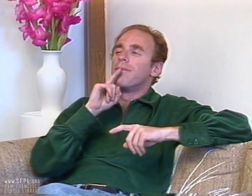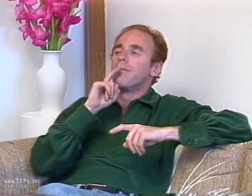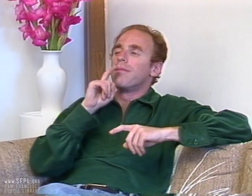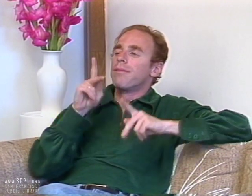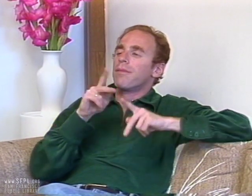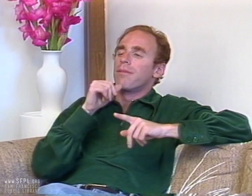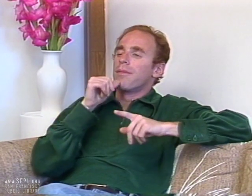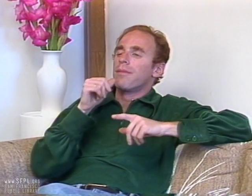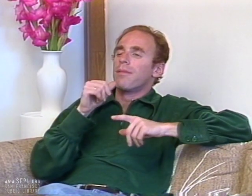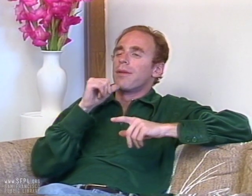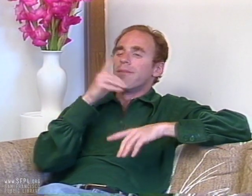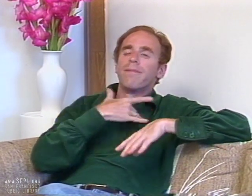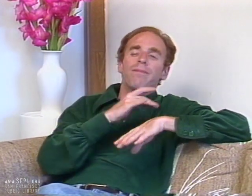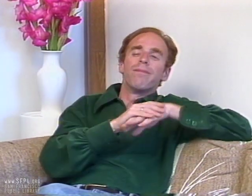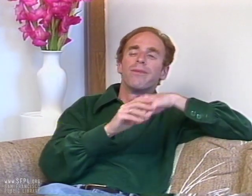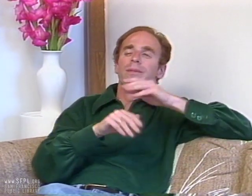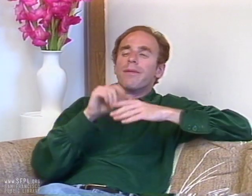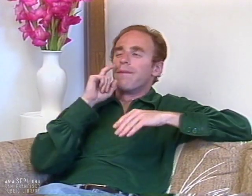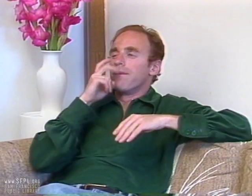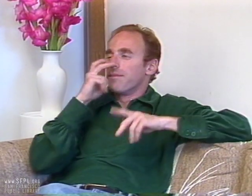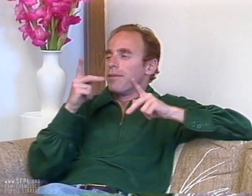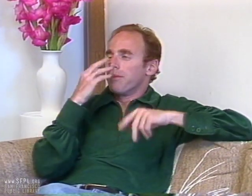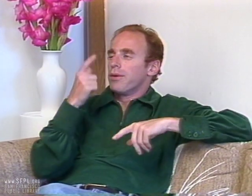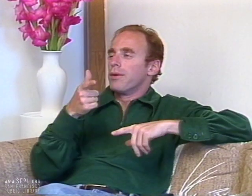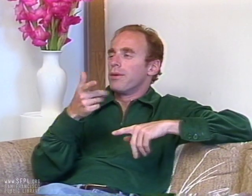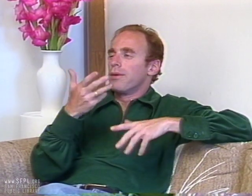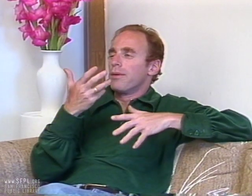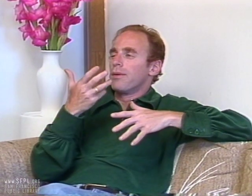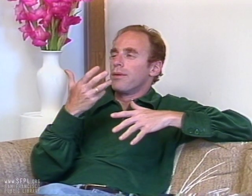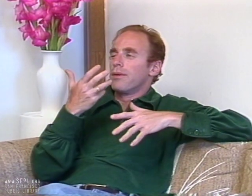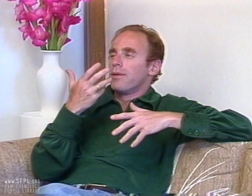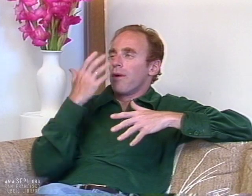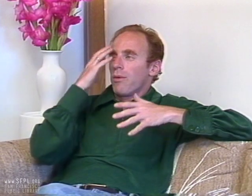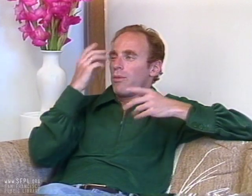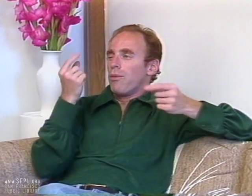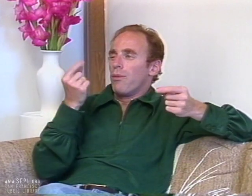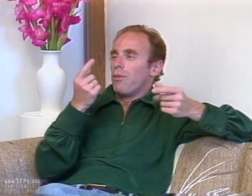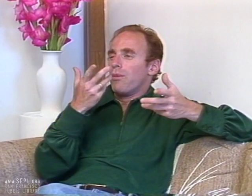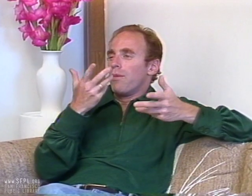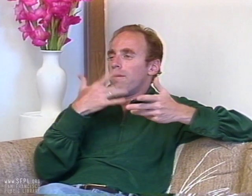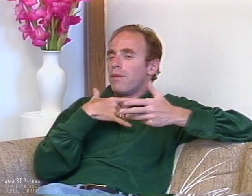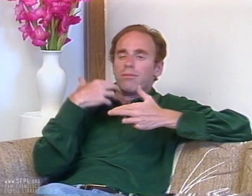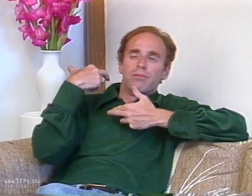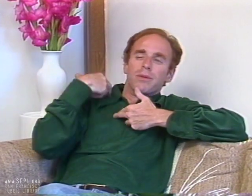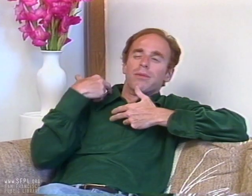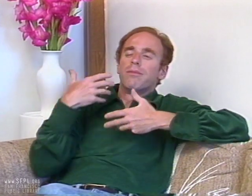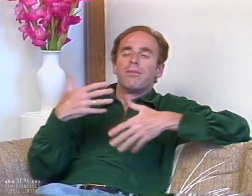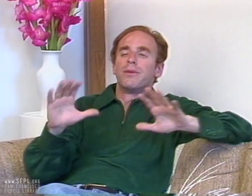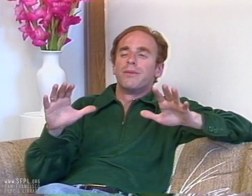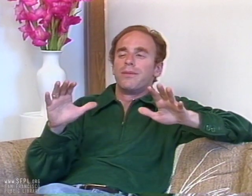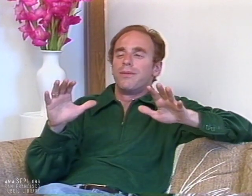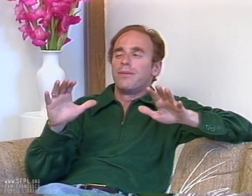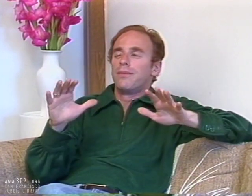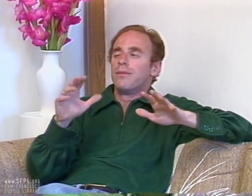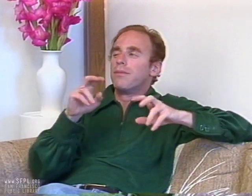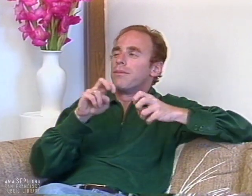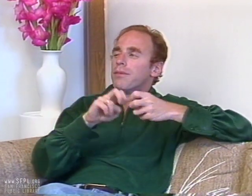what to do with us. Because we're deaf, they feel an obligation toward us that they resent. It's a conflict for